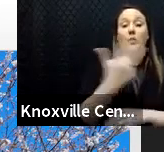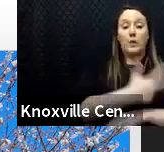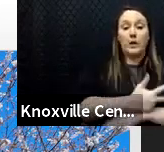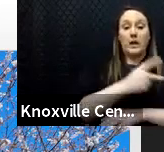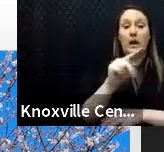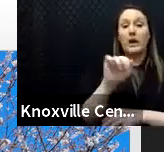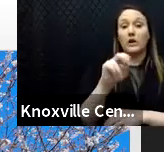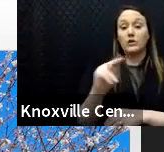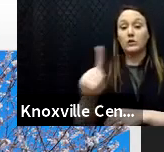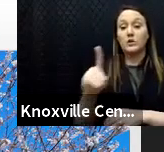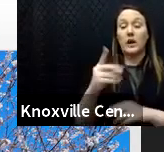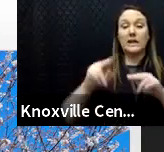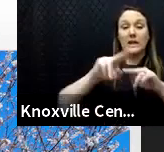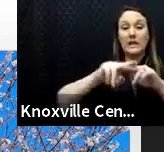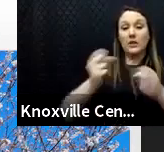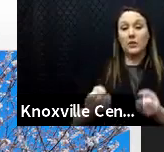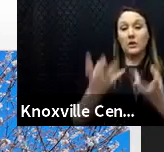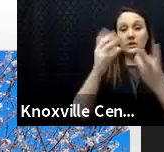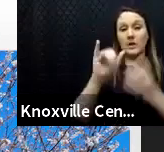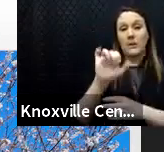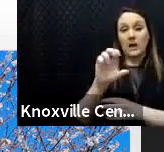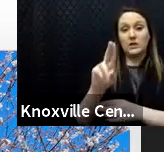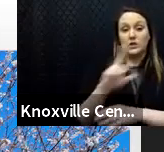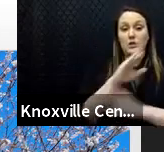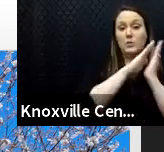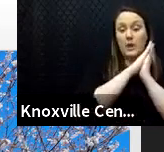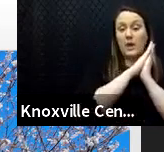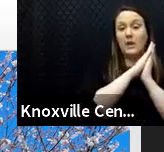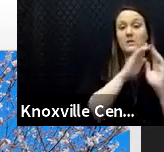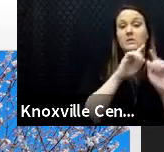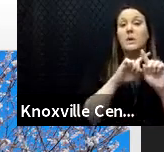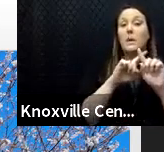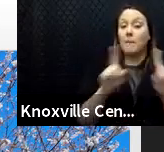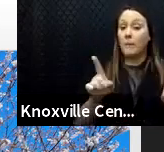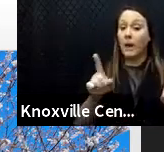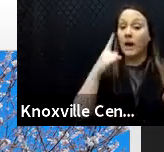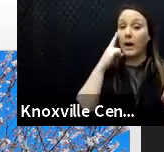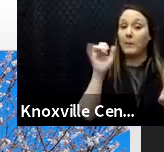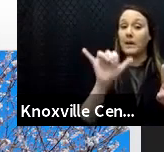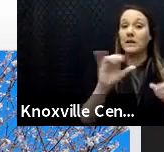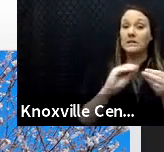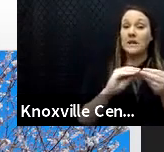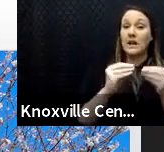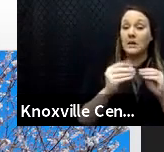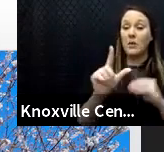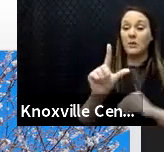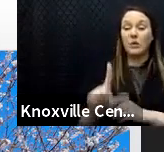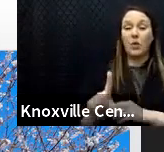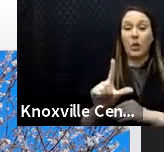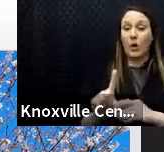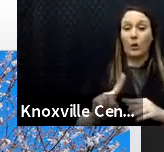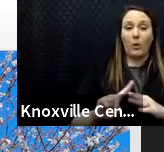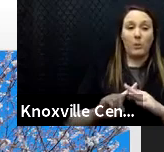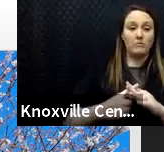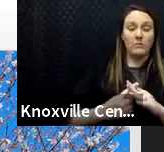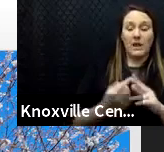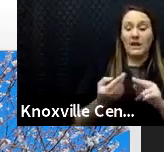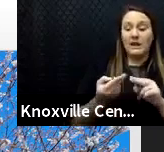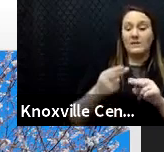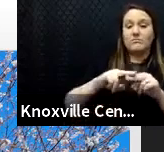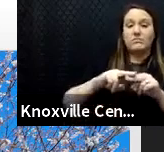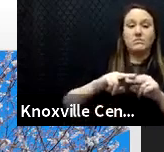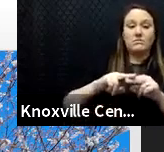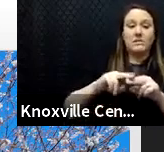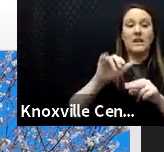of increased ICU beds was detected. However, because this number is so low to begin with, even a small increase registers